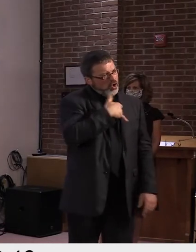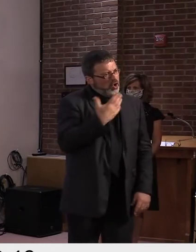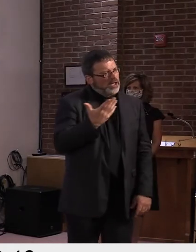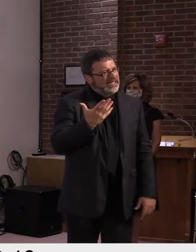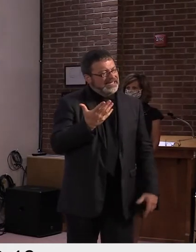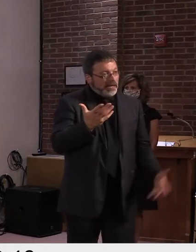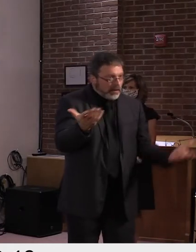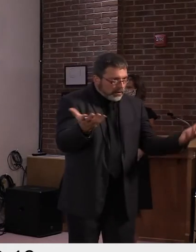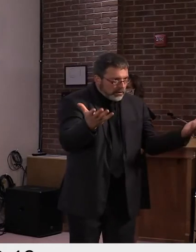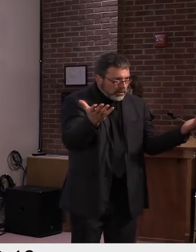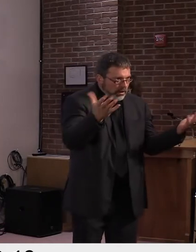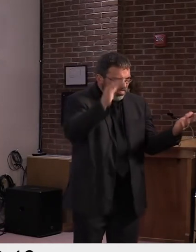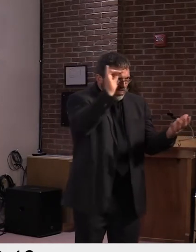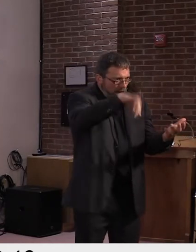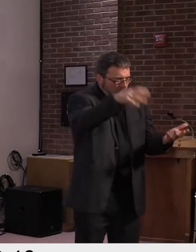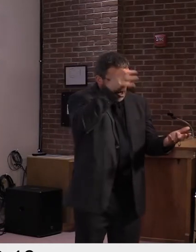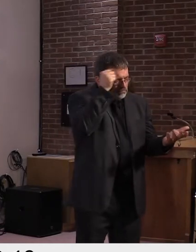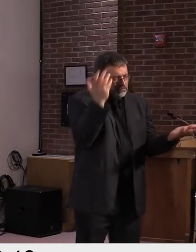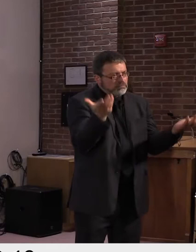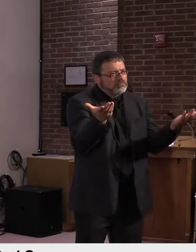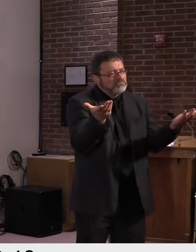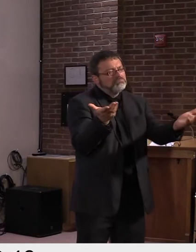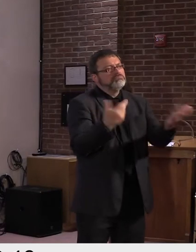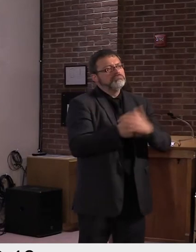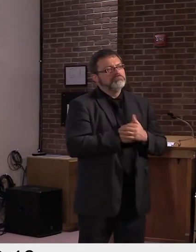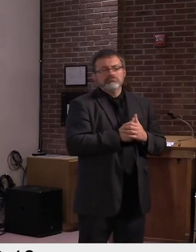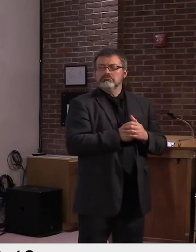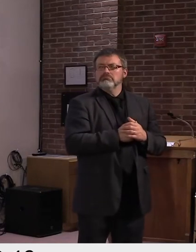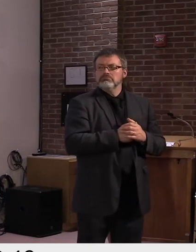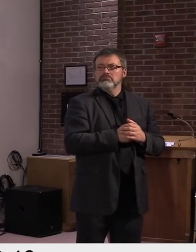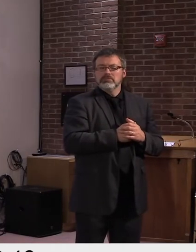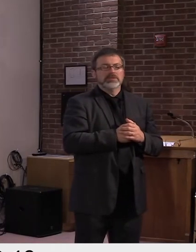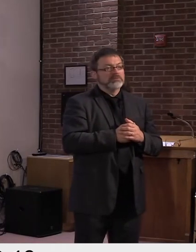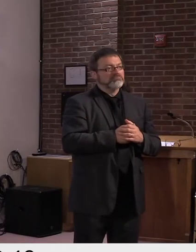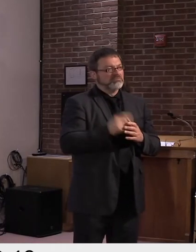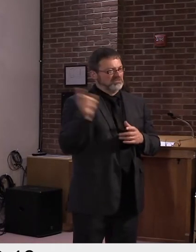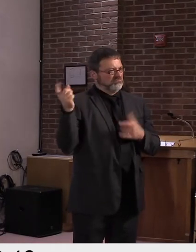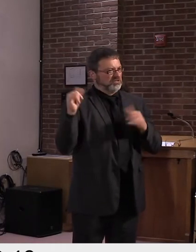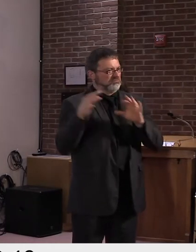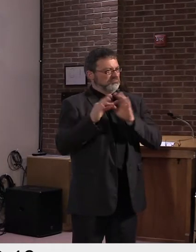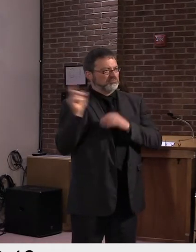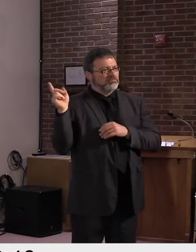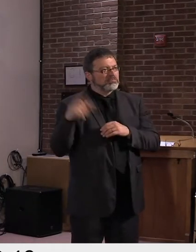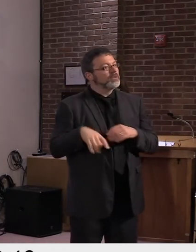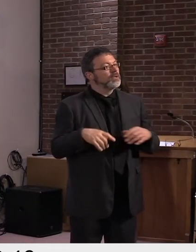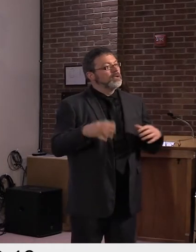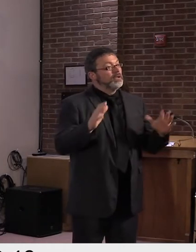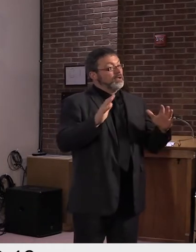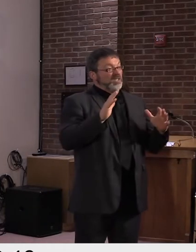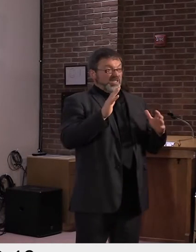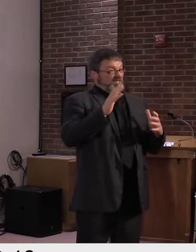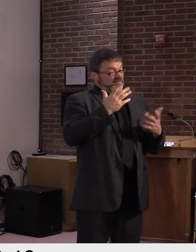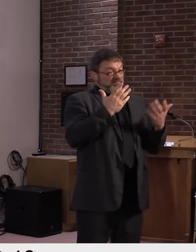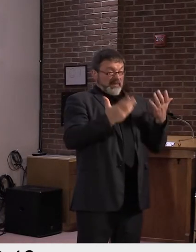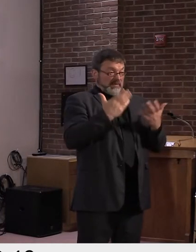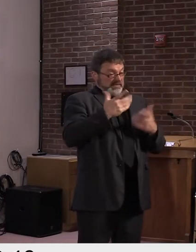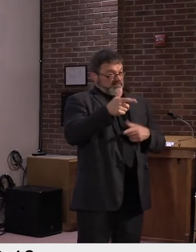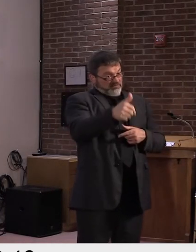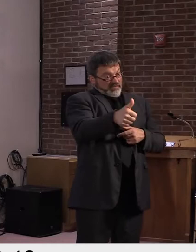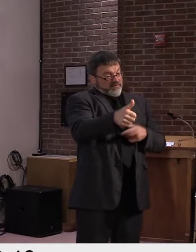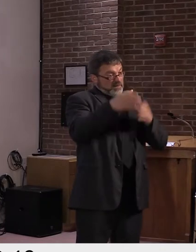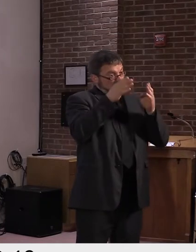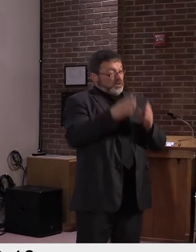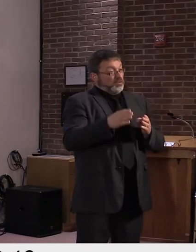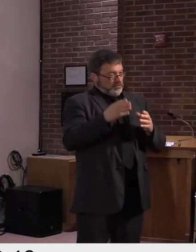to live with, you could see that might change and exacerbate some behaviors. Can